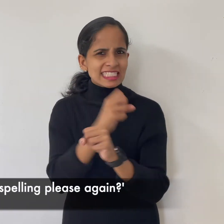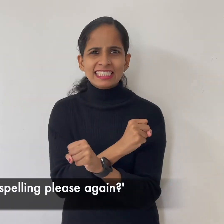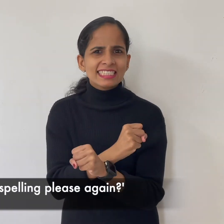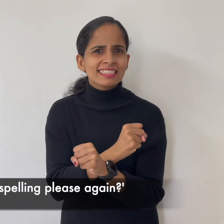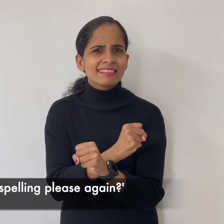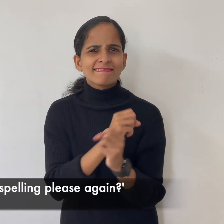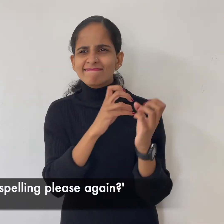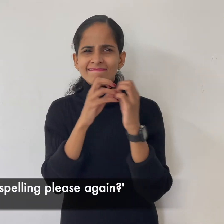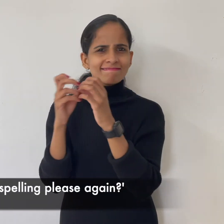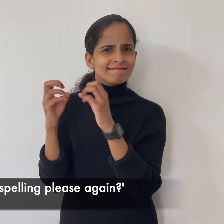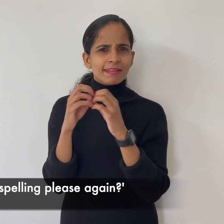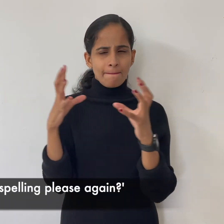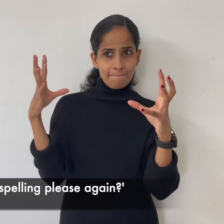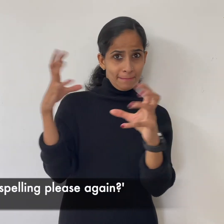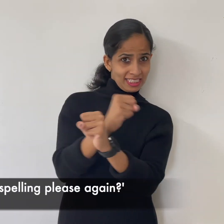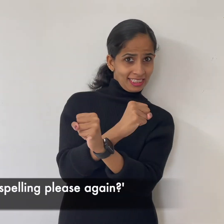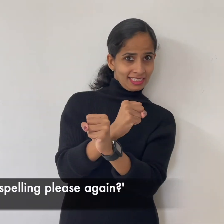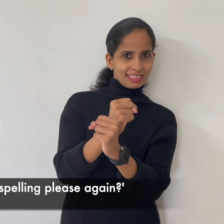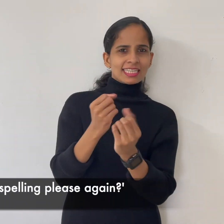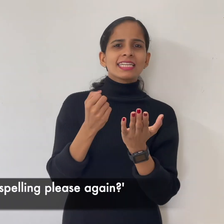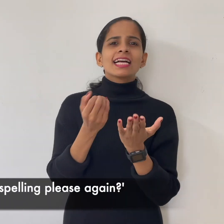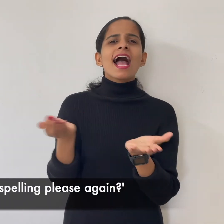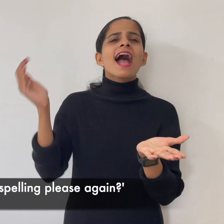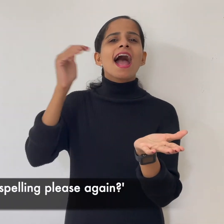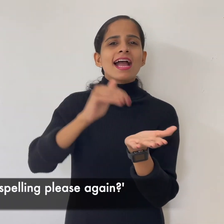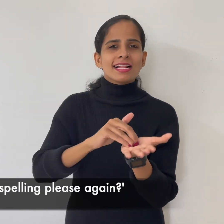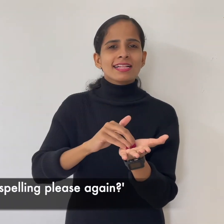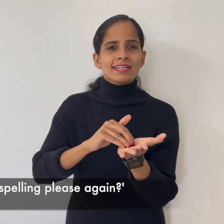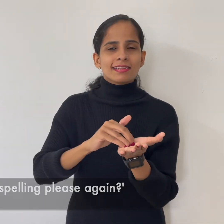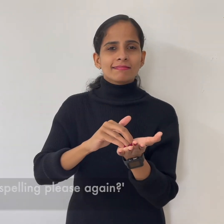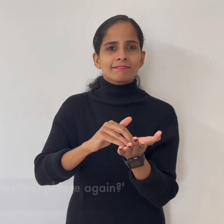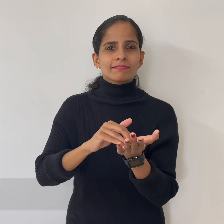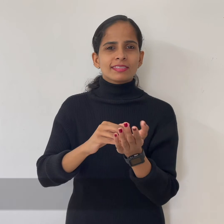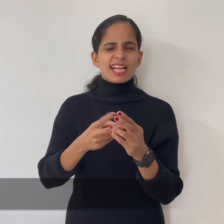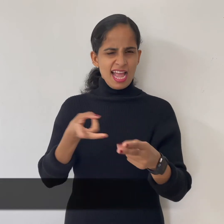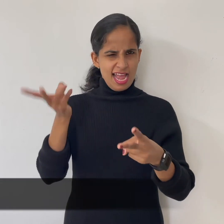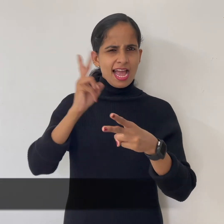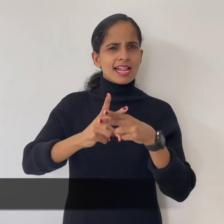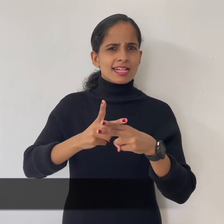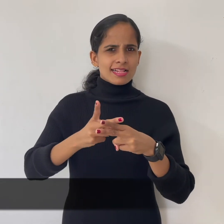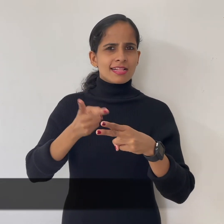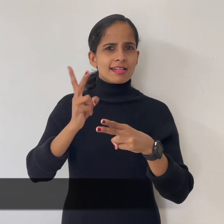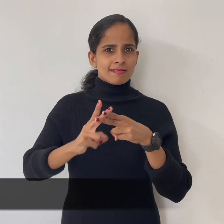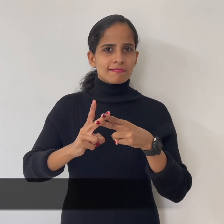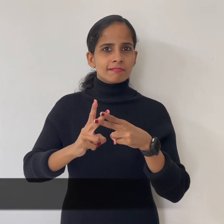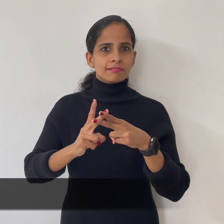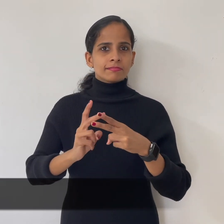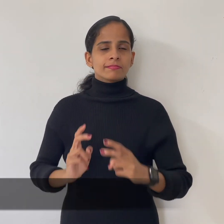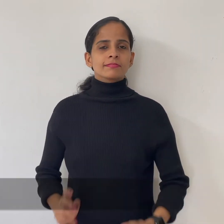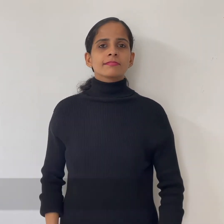I missed the fingerspelling. Please, again. Again.